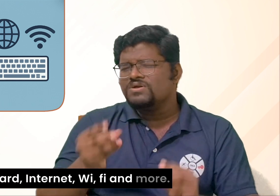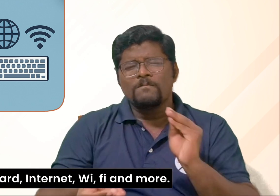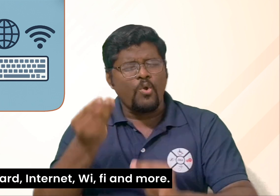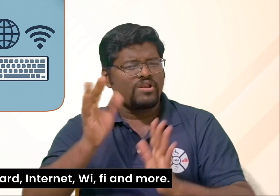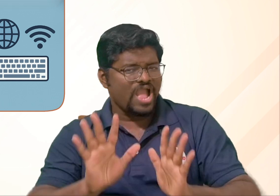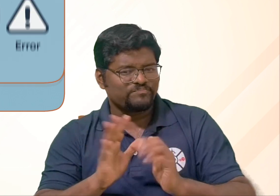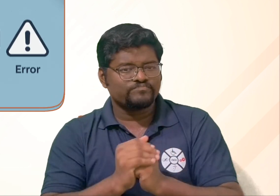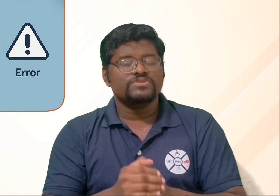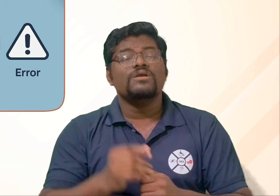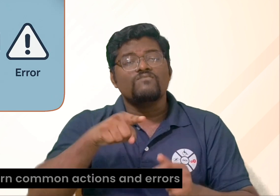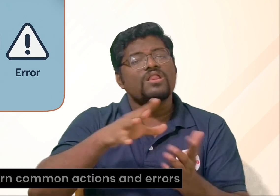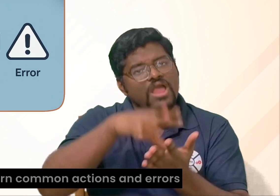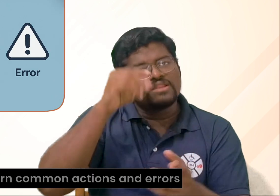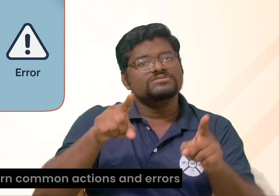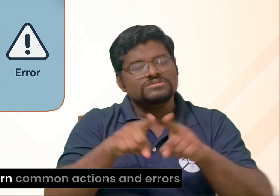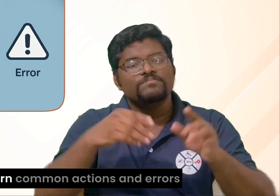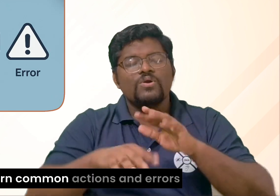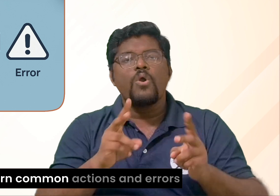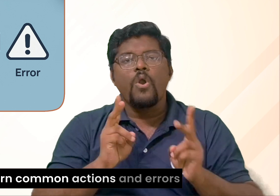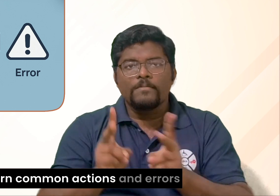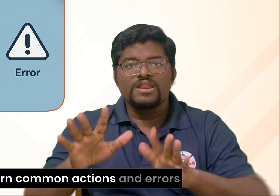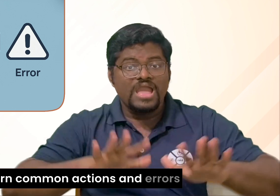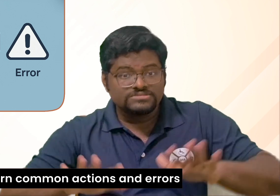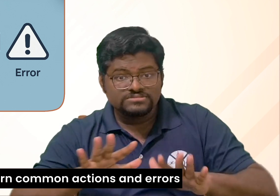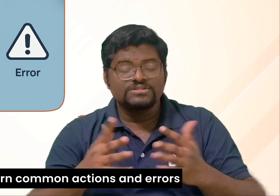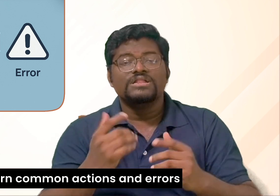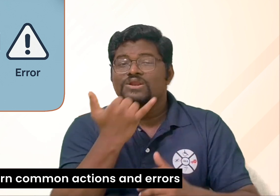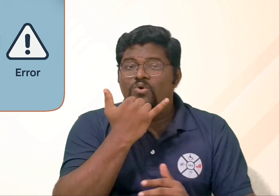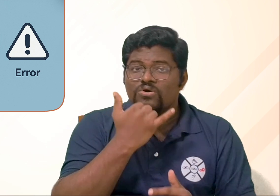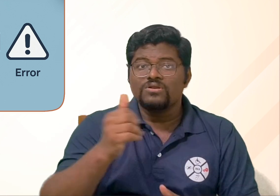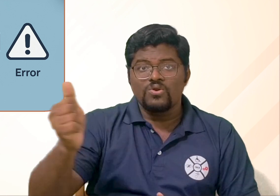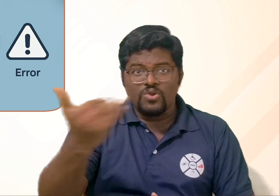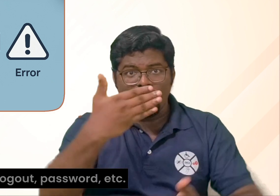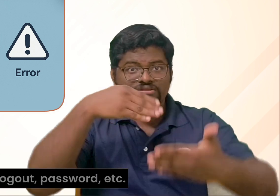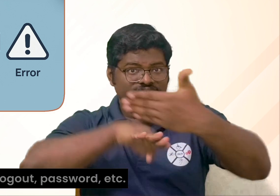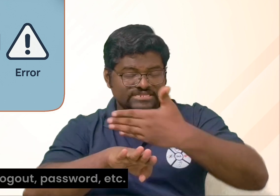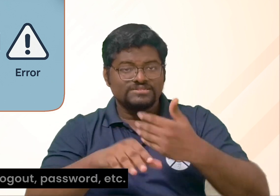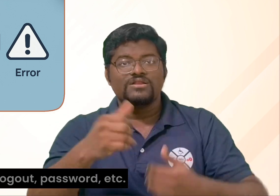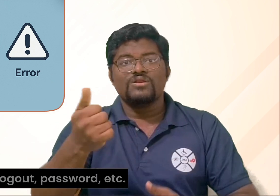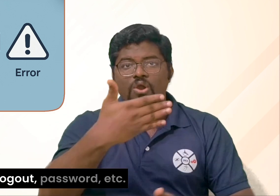more. You will also learn common actions and errors: login,